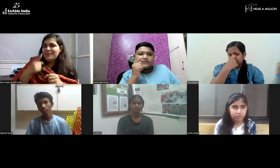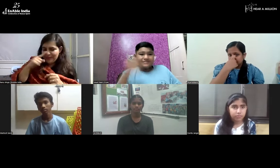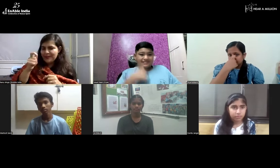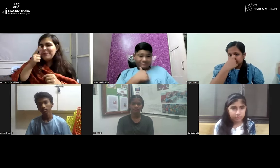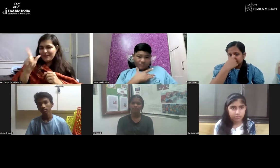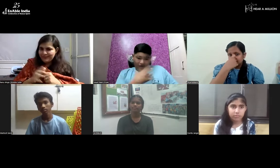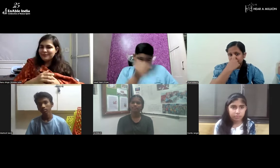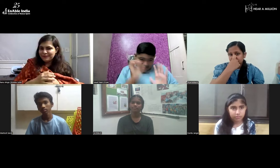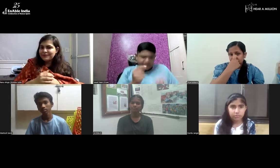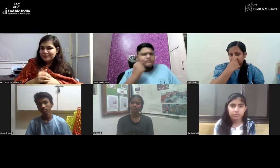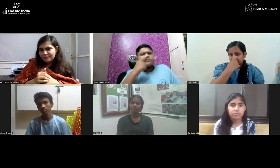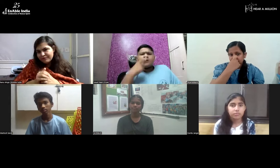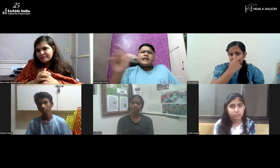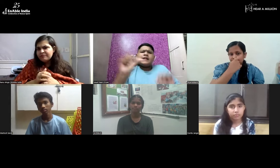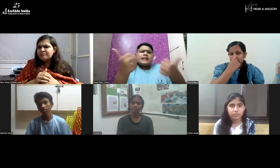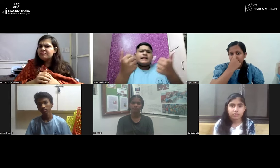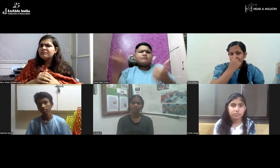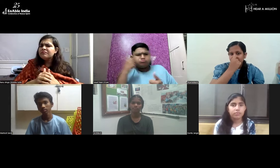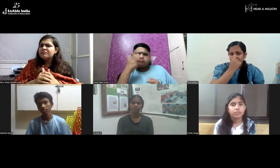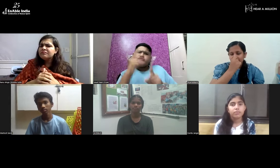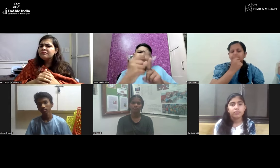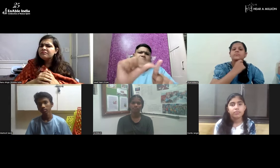So we need to create that balance. Yeah,